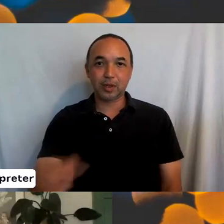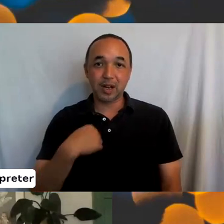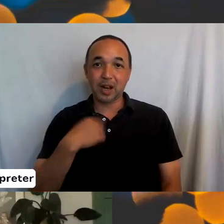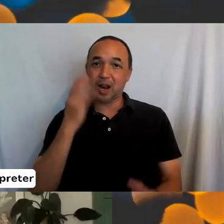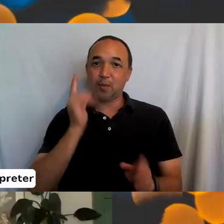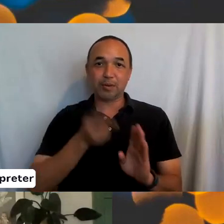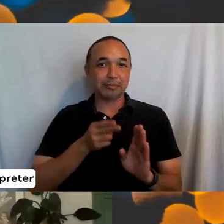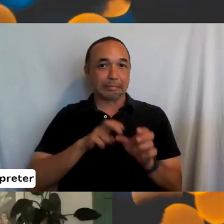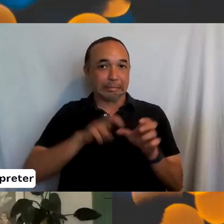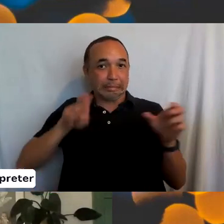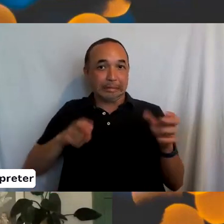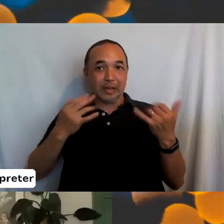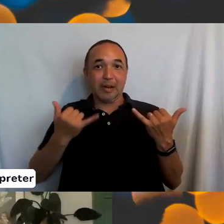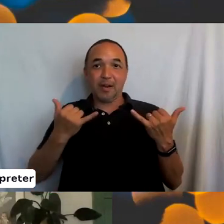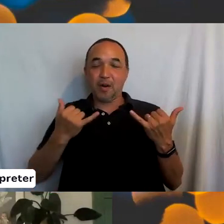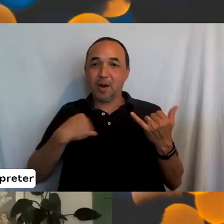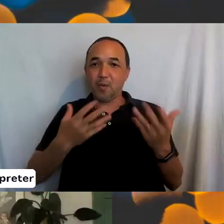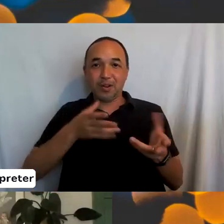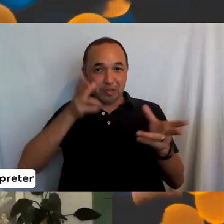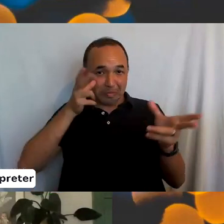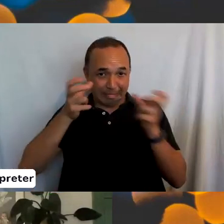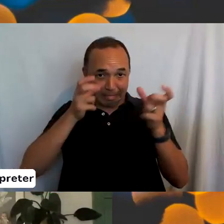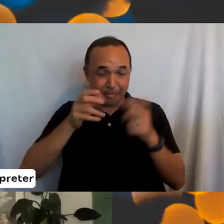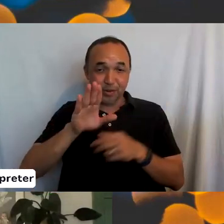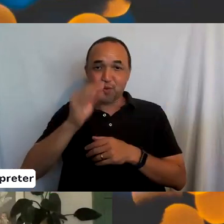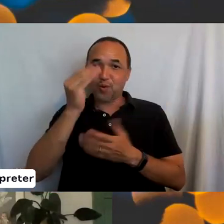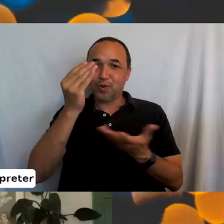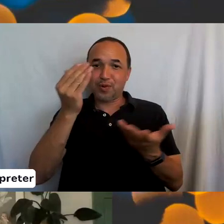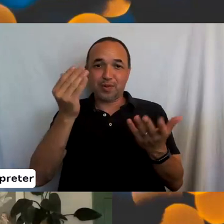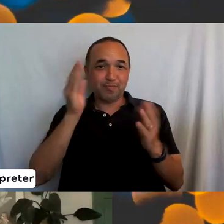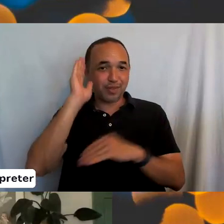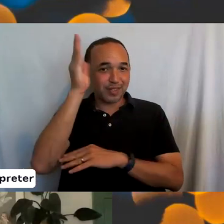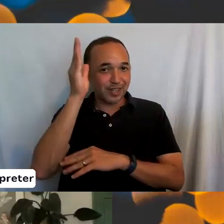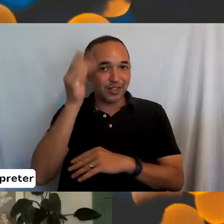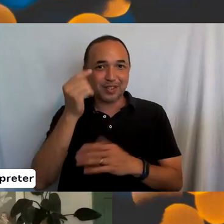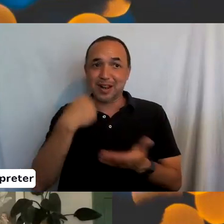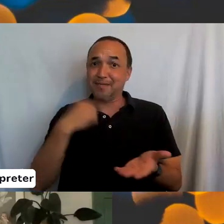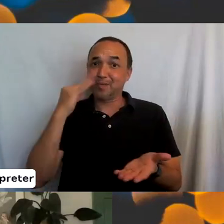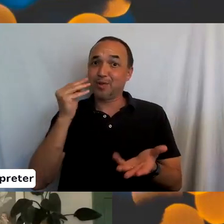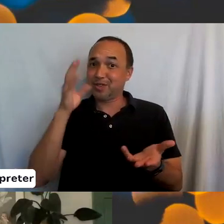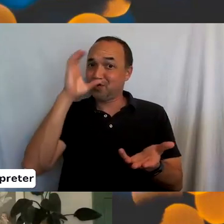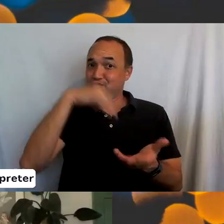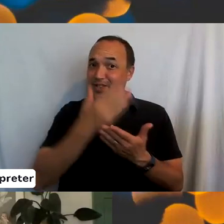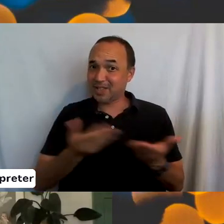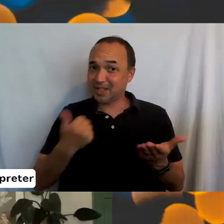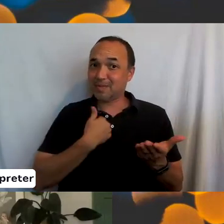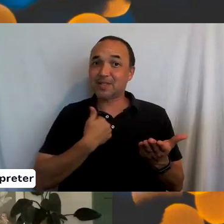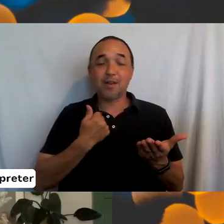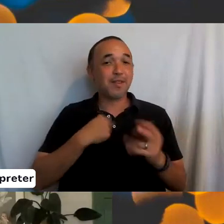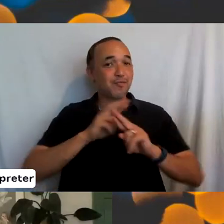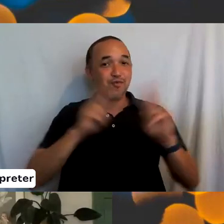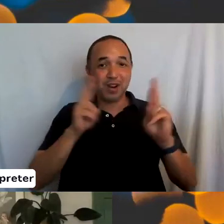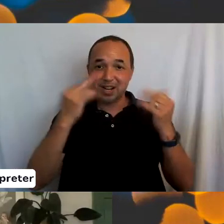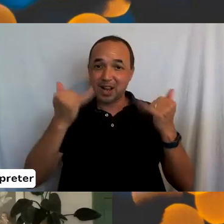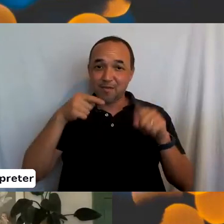take in all the knowledge. I've had some weird experiences in my life I can't explain. I'm excited to kick this whole season off. So let's do this amazing workshop